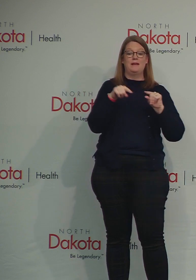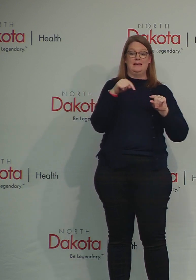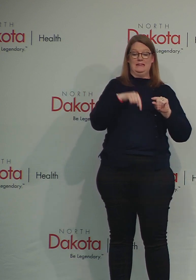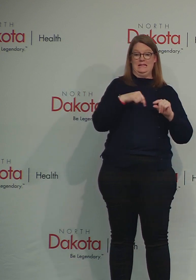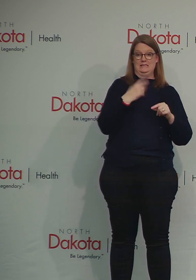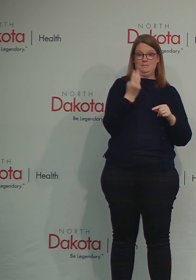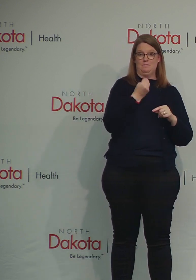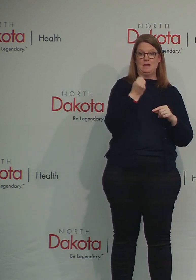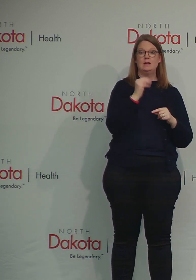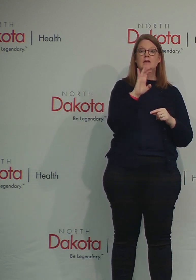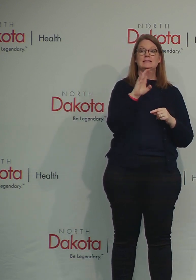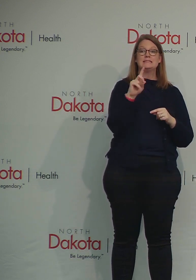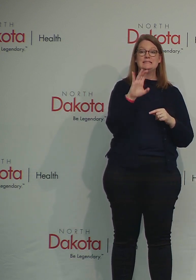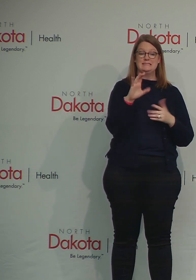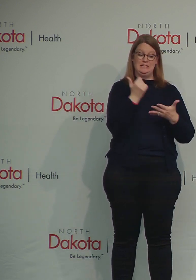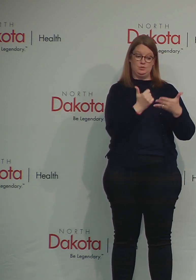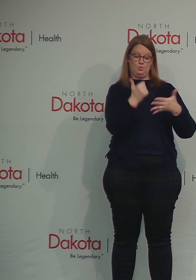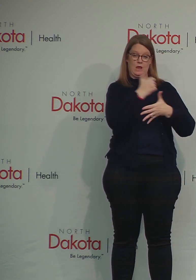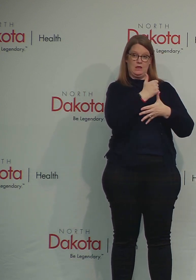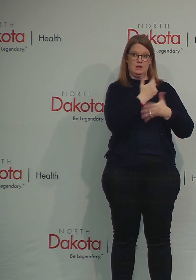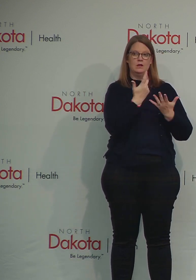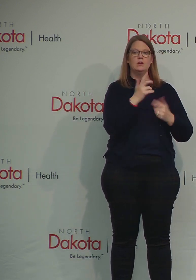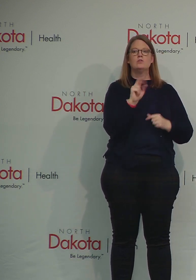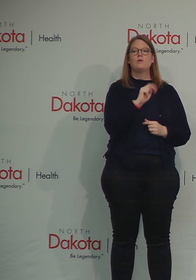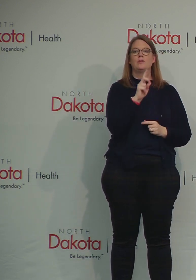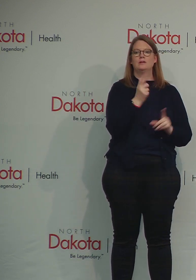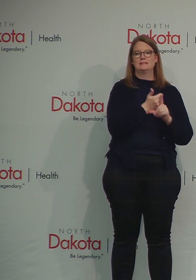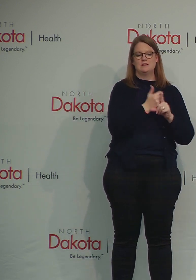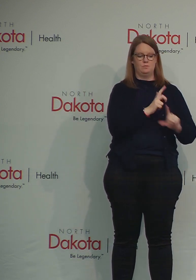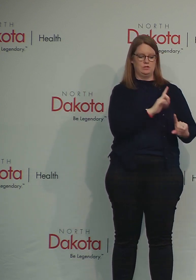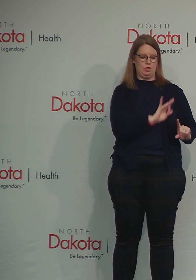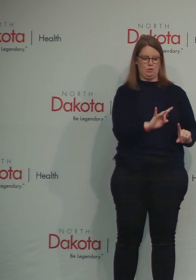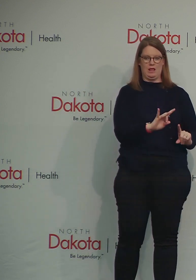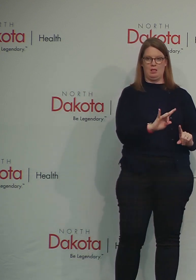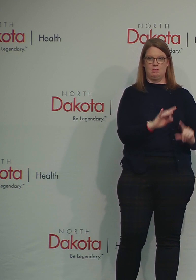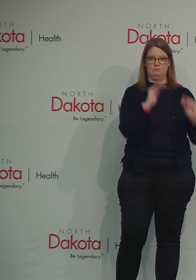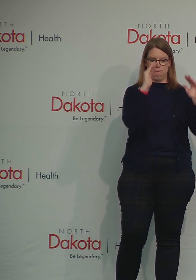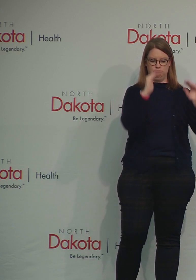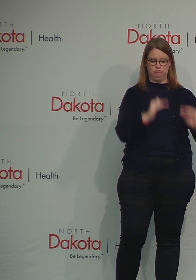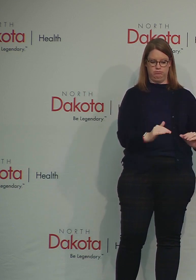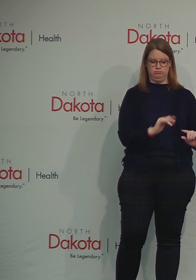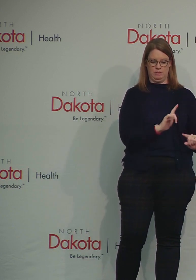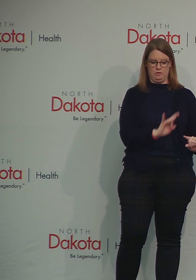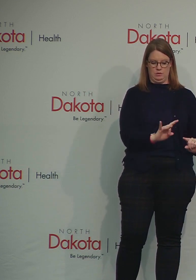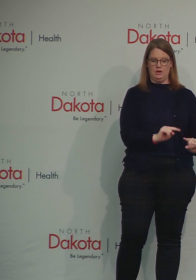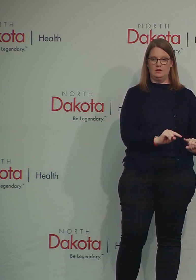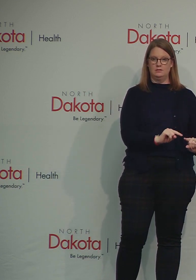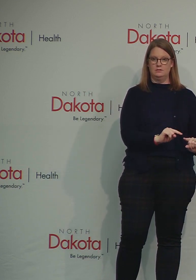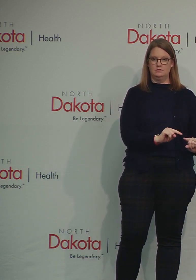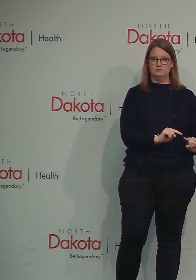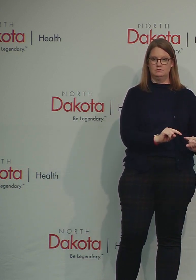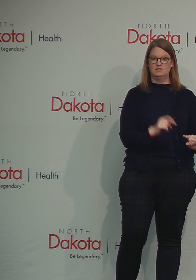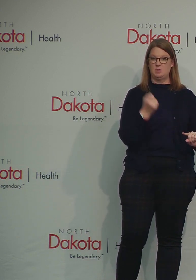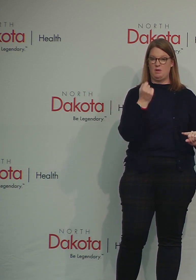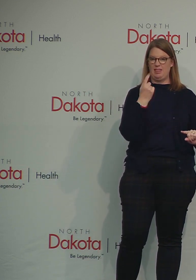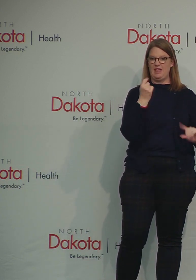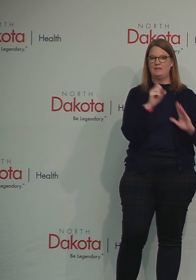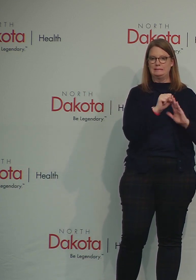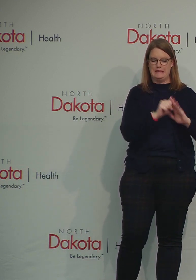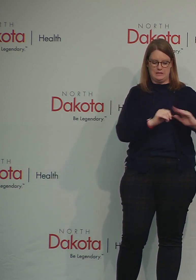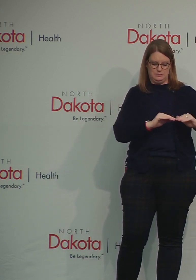on CDC's ranking, North Dakota was 38th in the country, or lower than all but 11